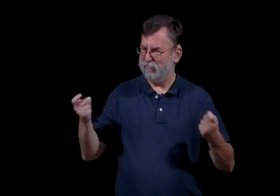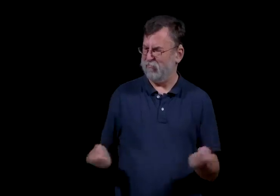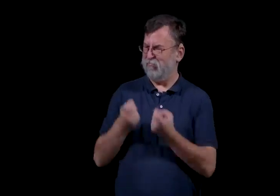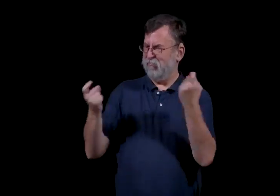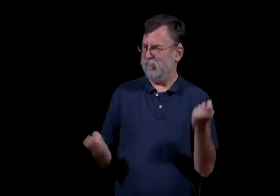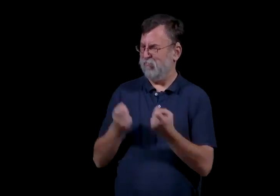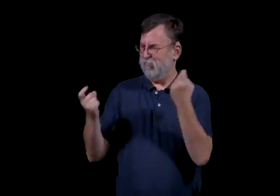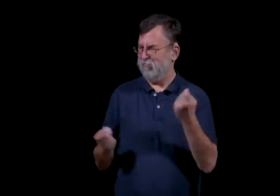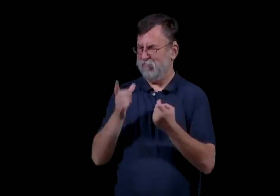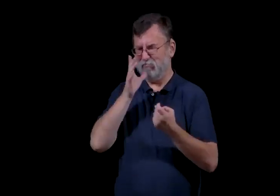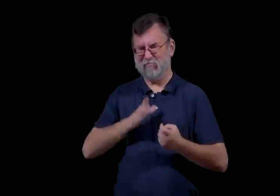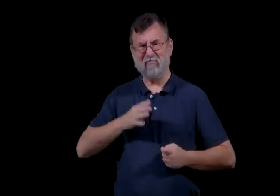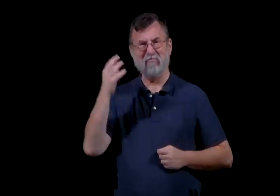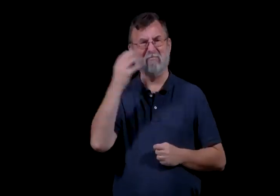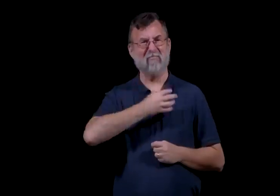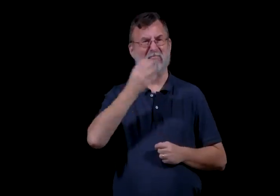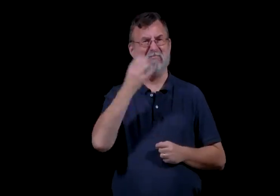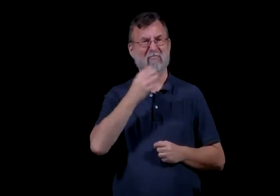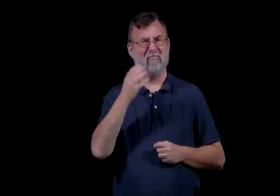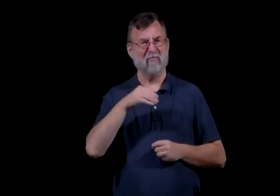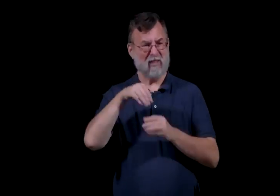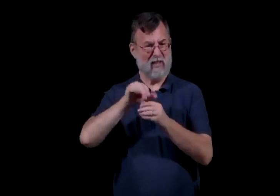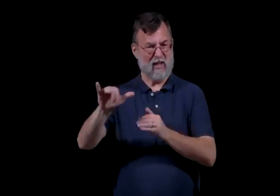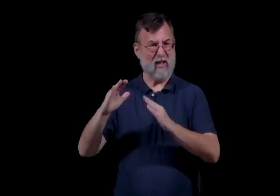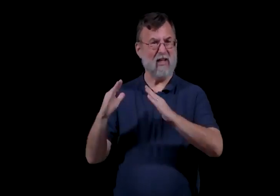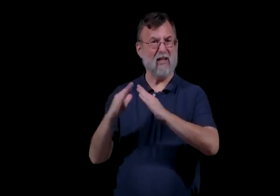And there was a sinful woman in that town.